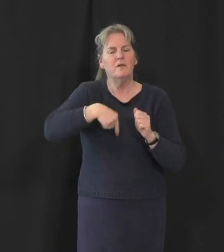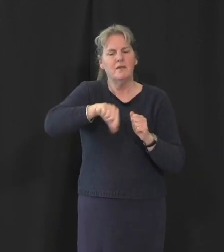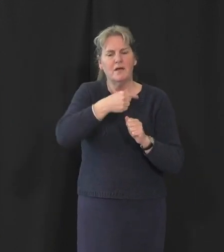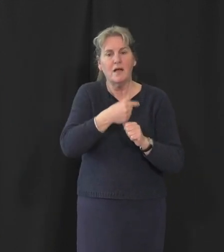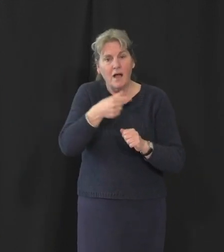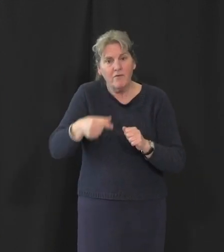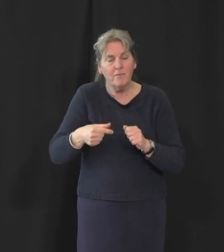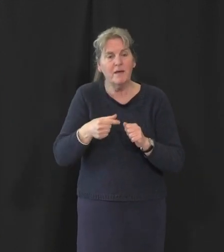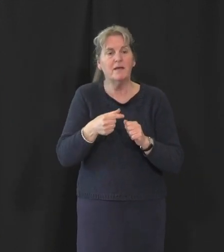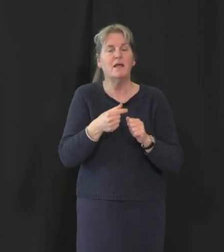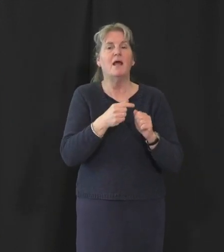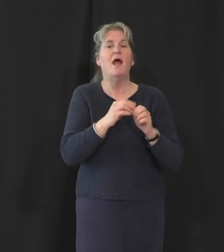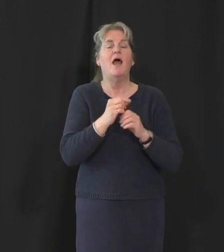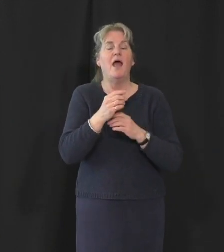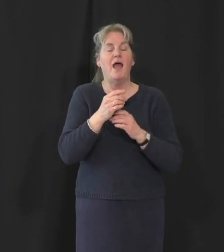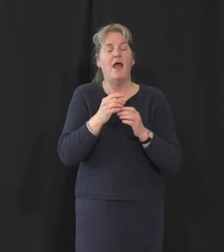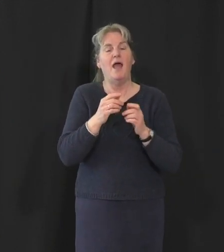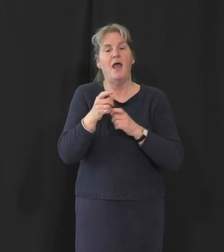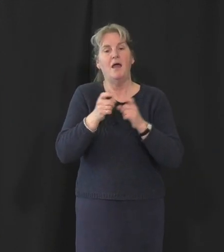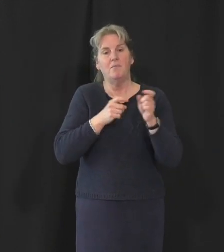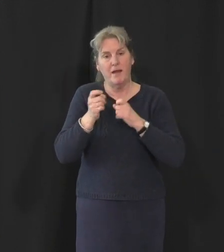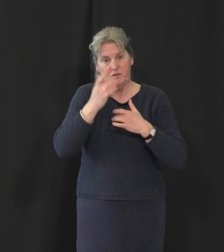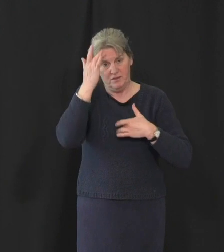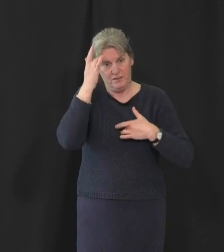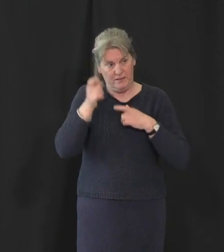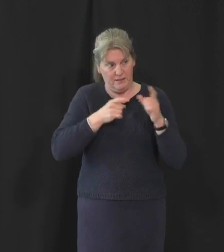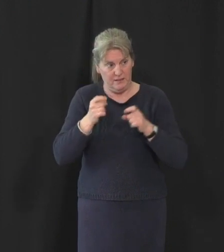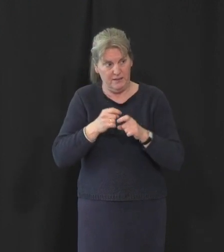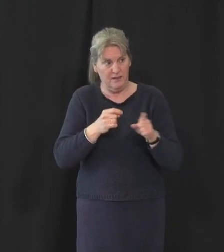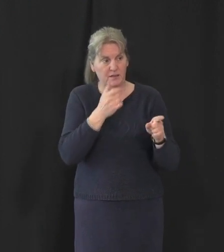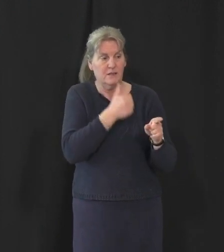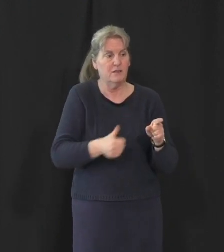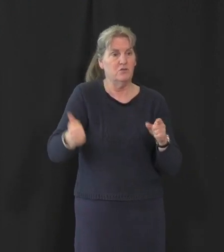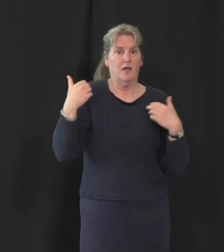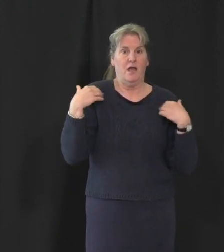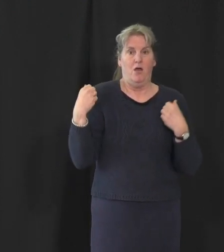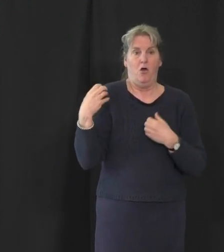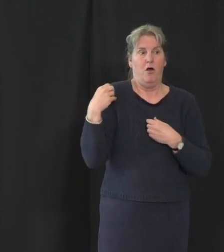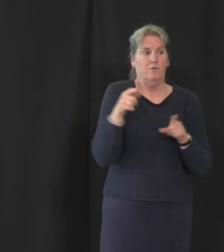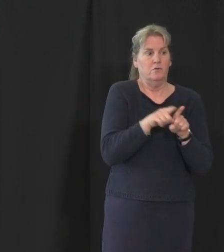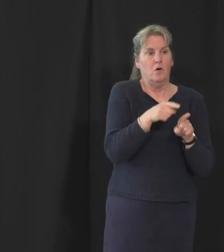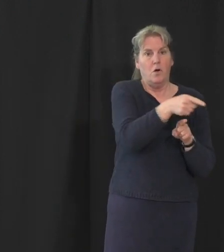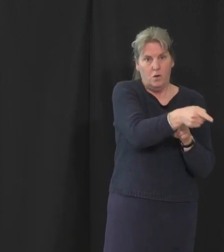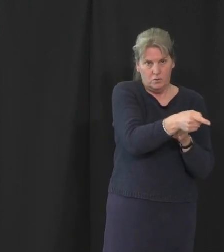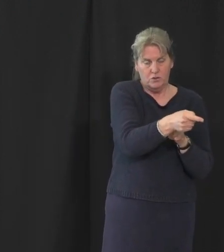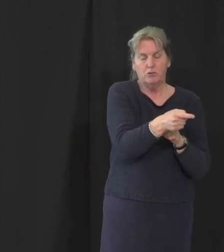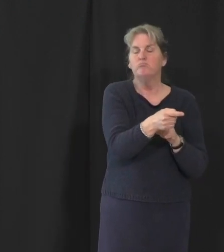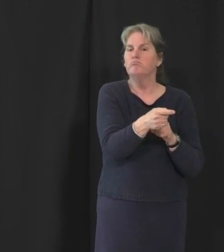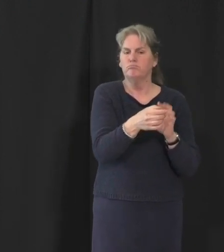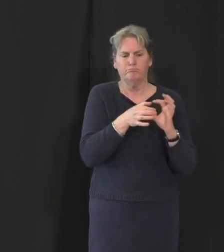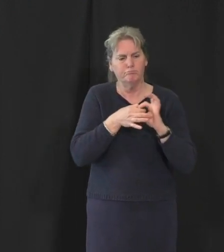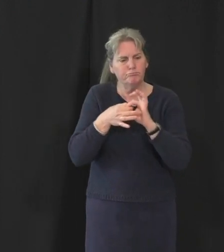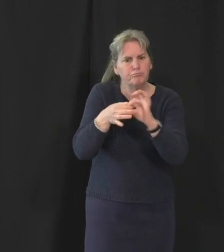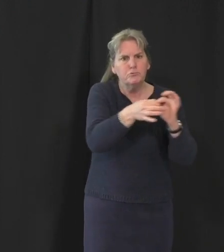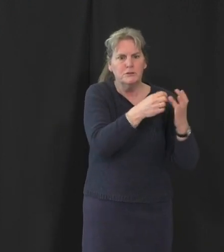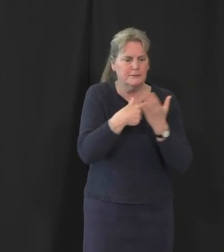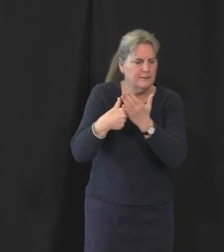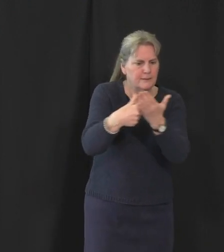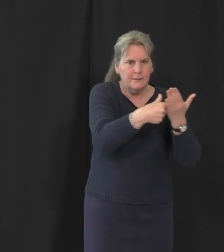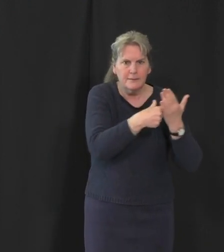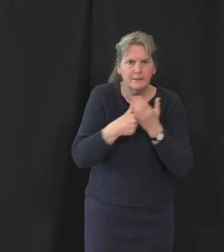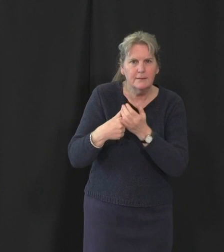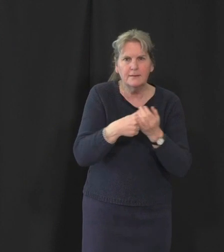with Yukon Communicable Disease Center and the Chief Medical Officer of Health's office